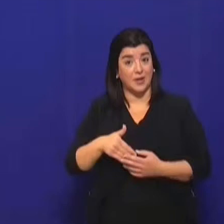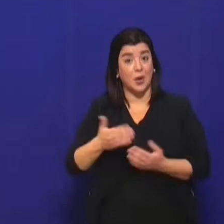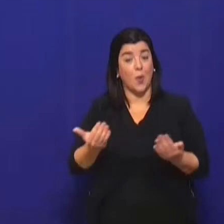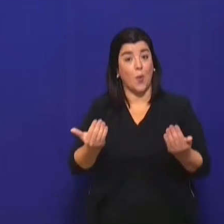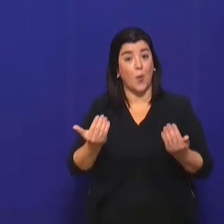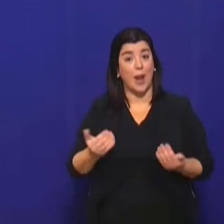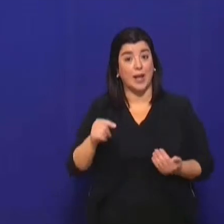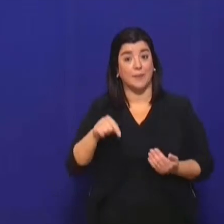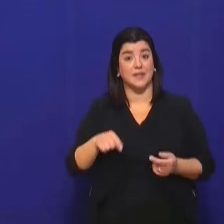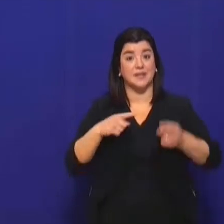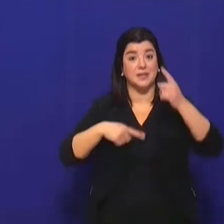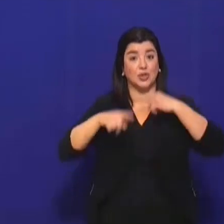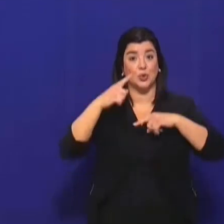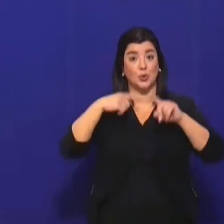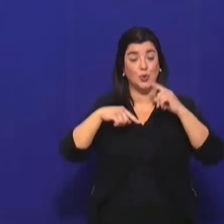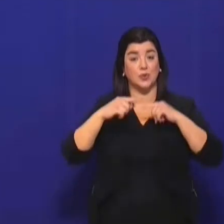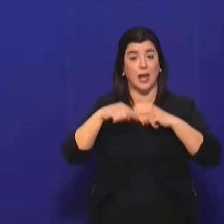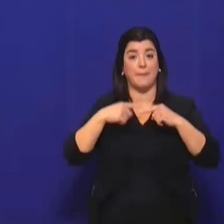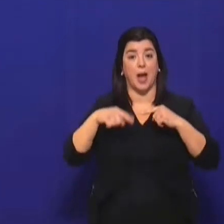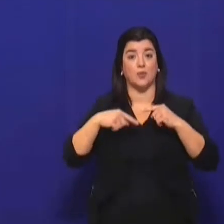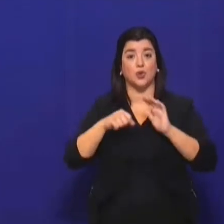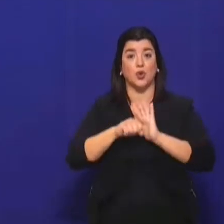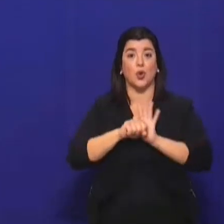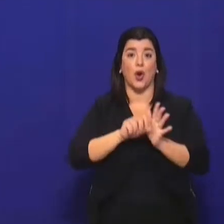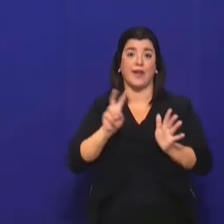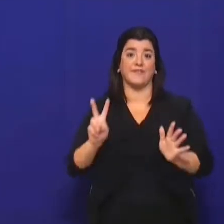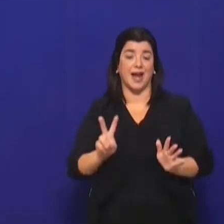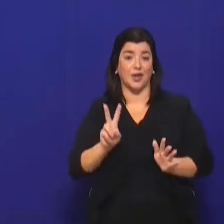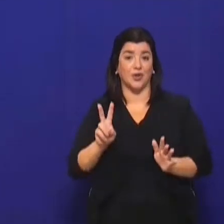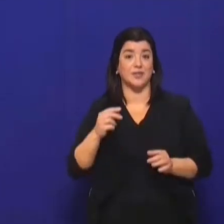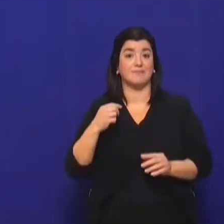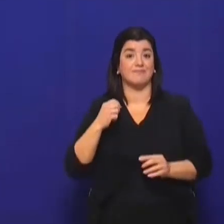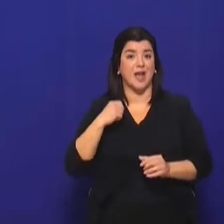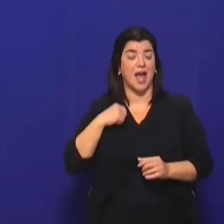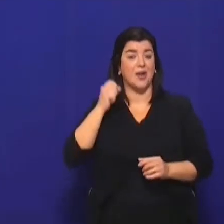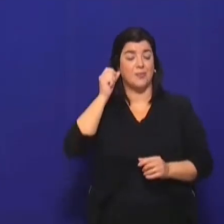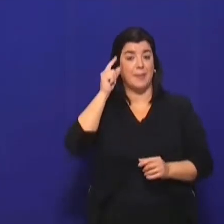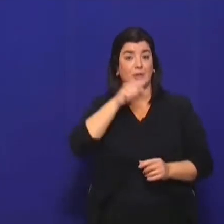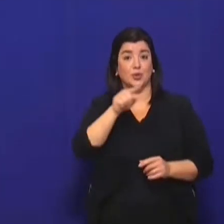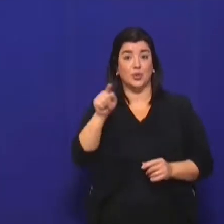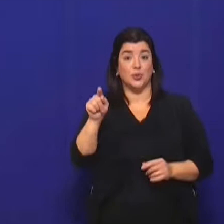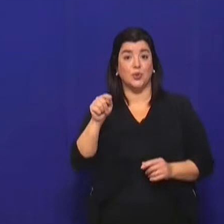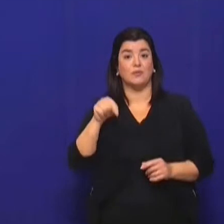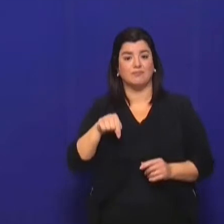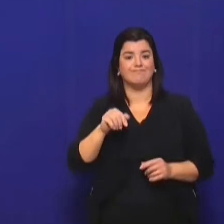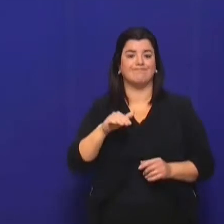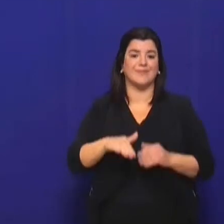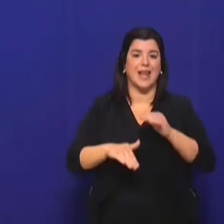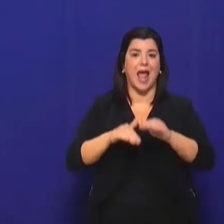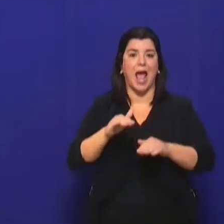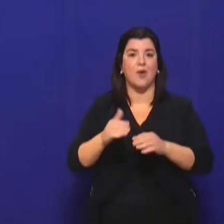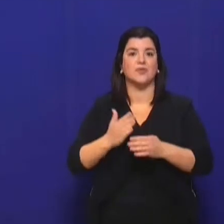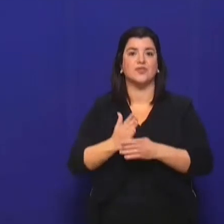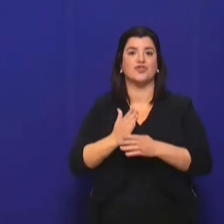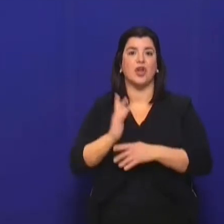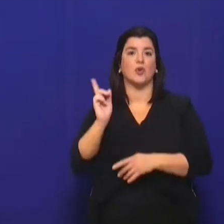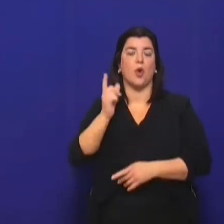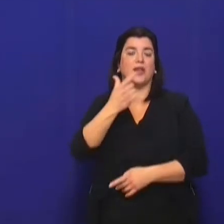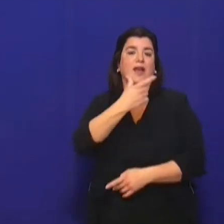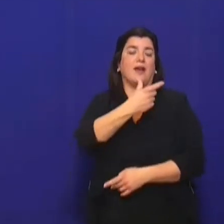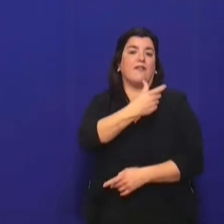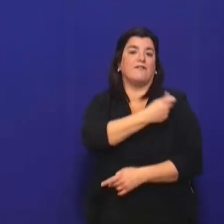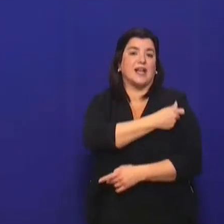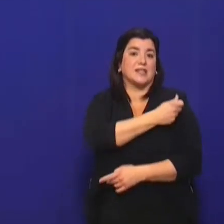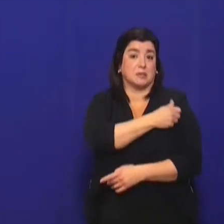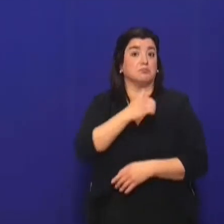medical bulletin on COVID. I'd like to remind you that we are currently moving well with the vaccination strategy,